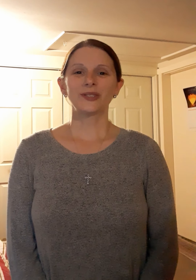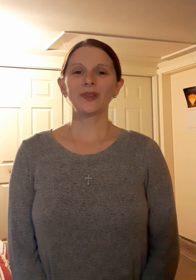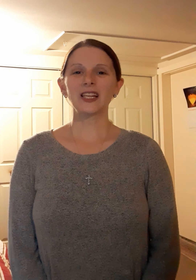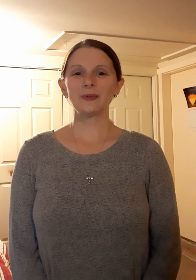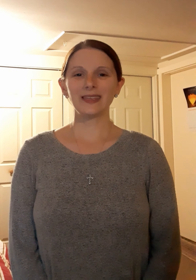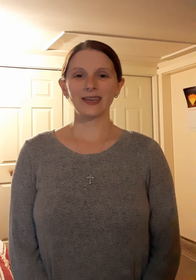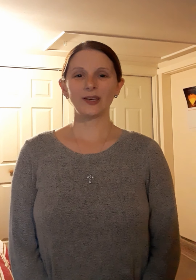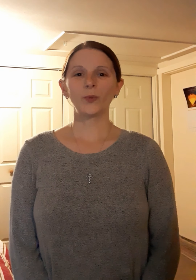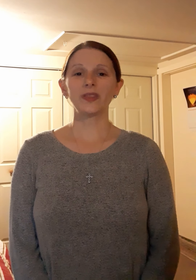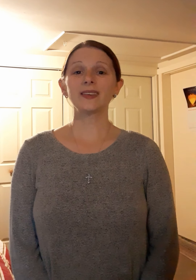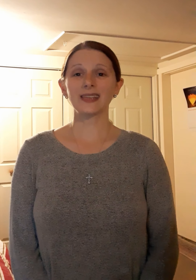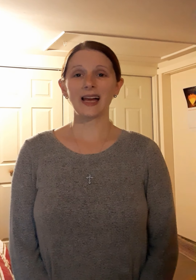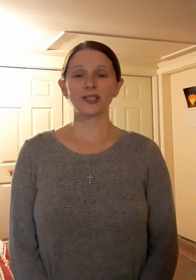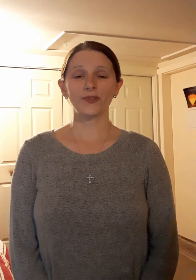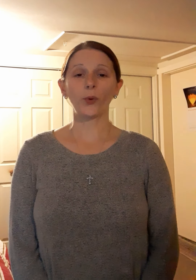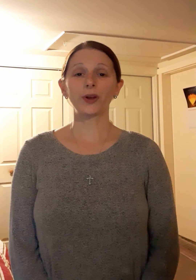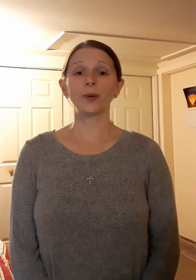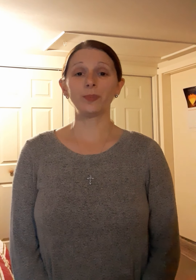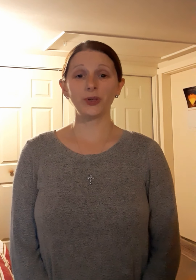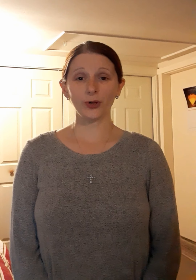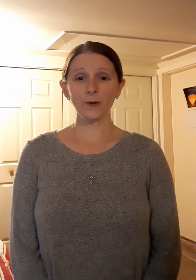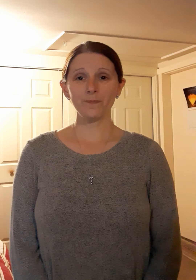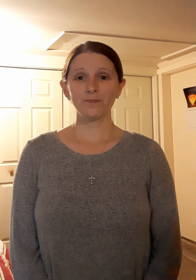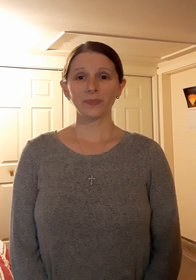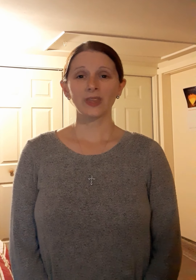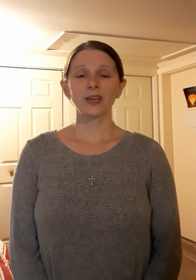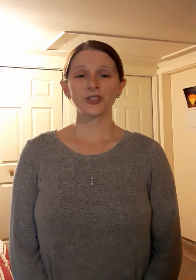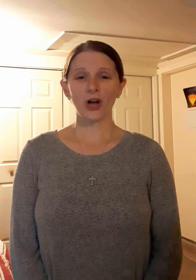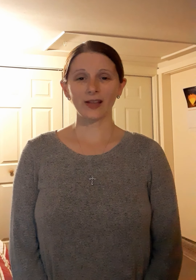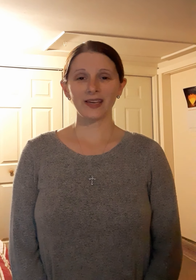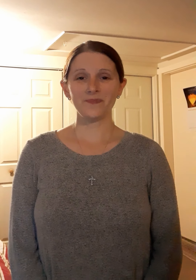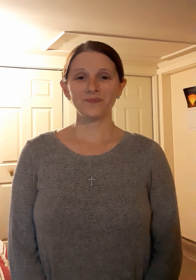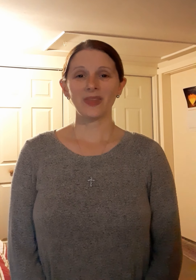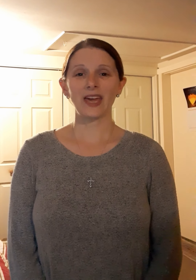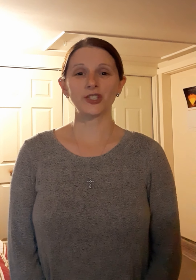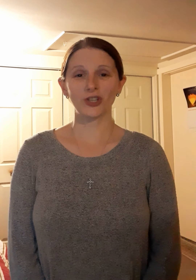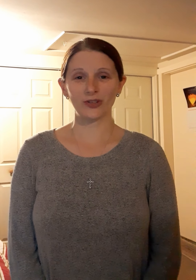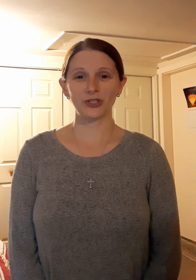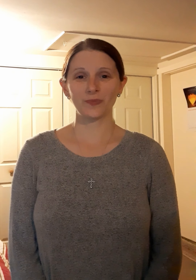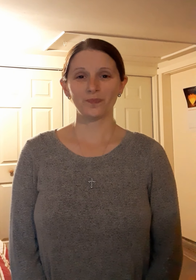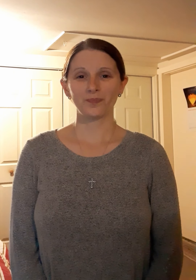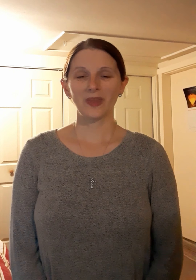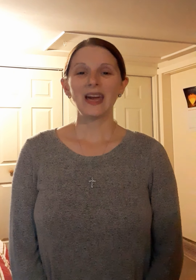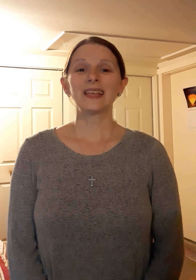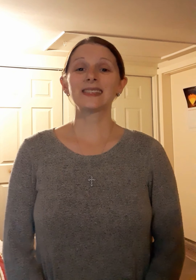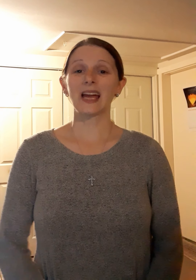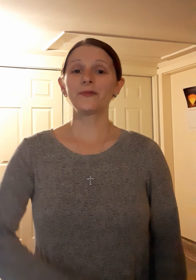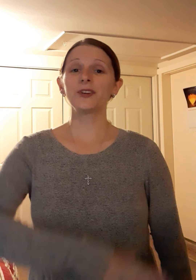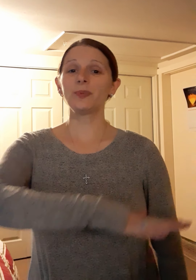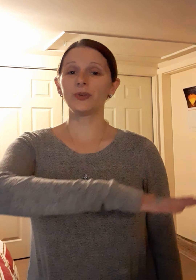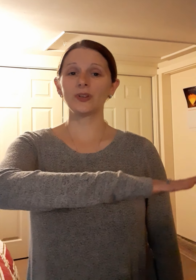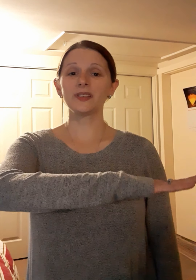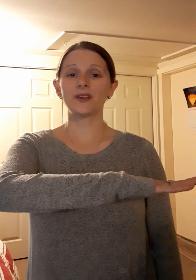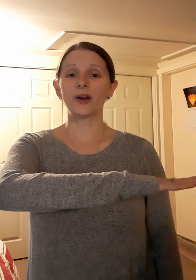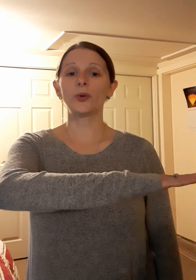let's begin with the signs for computer, chocolate, and church. The sign for computer is done with